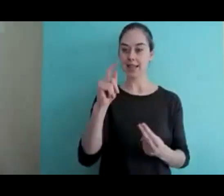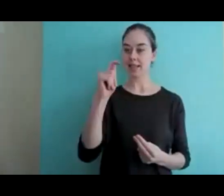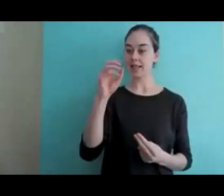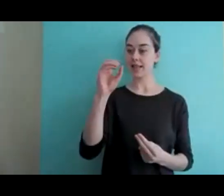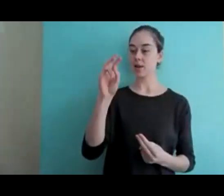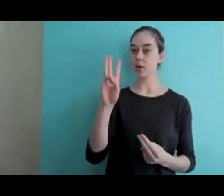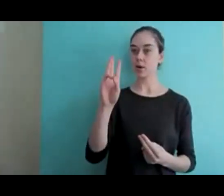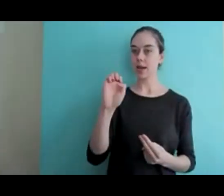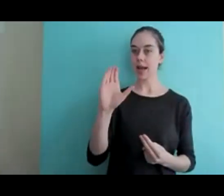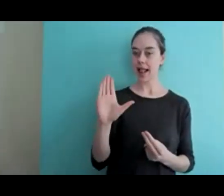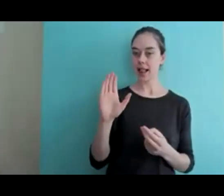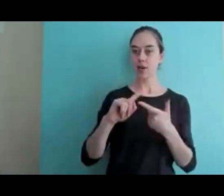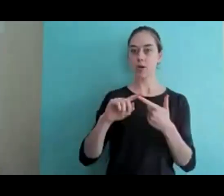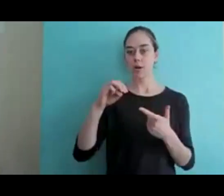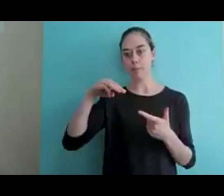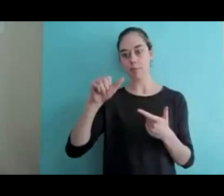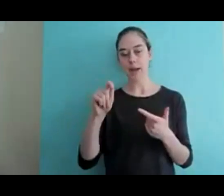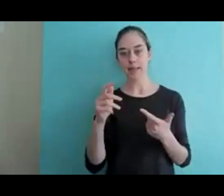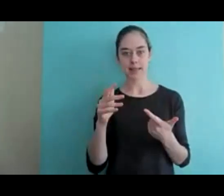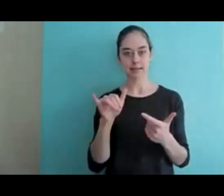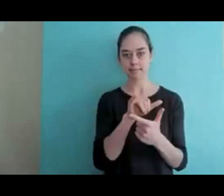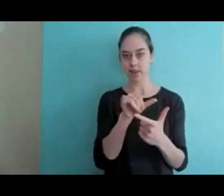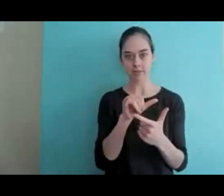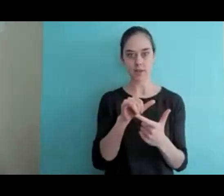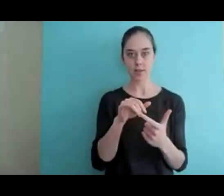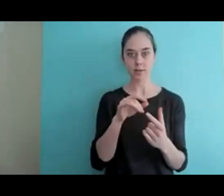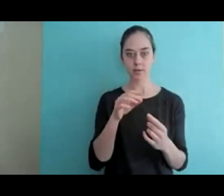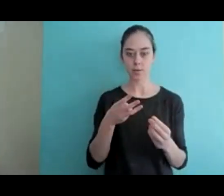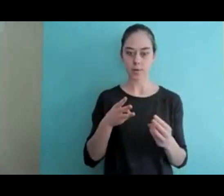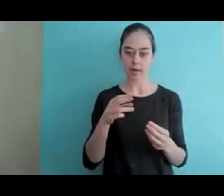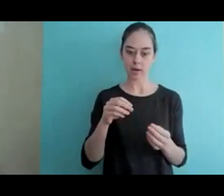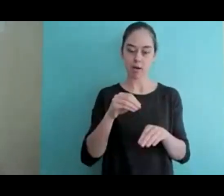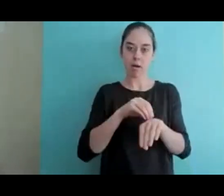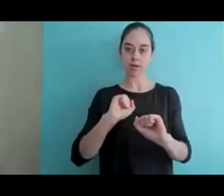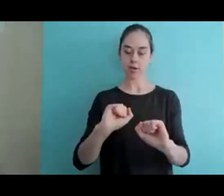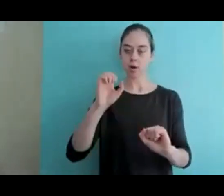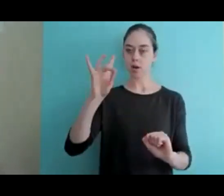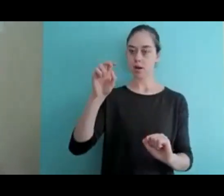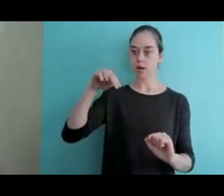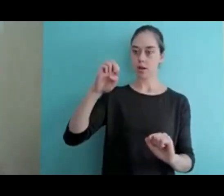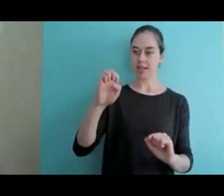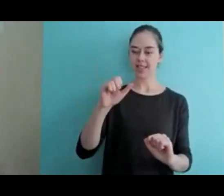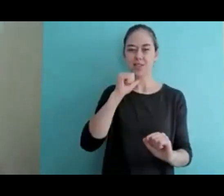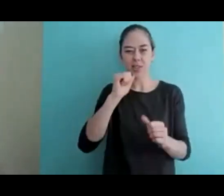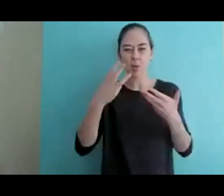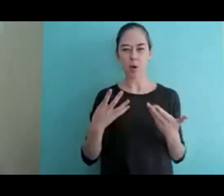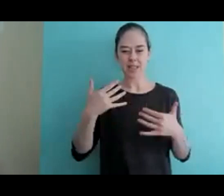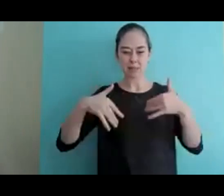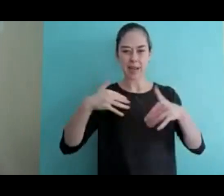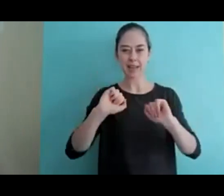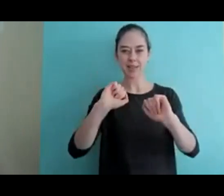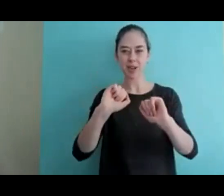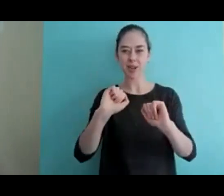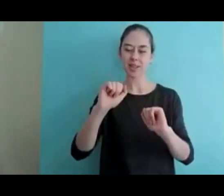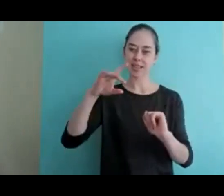an exercise mat, because you're going to be on your knees on the ground. And I don't want you to hurt your knees, so you might need to overlap